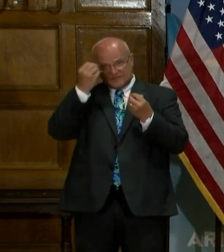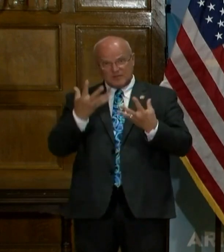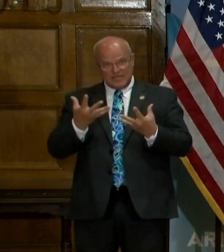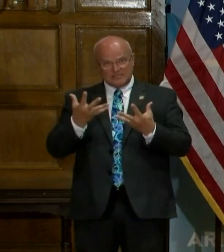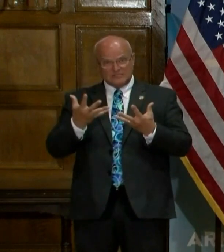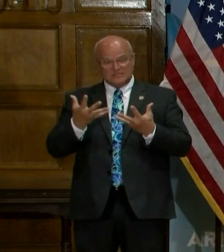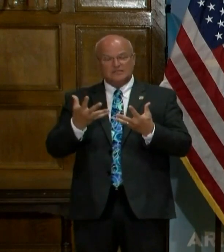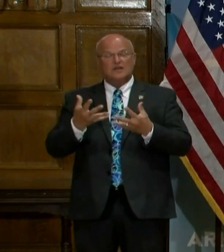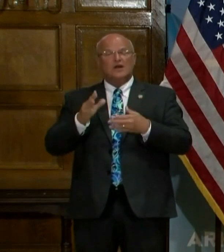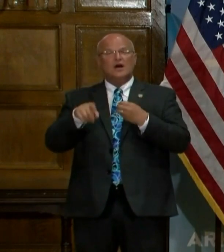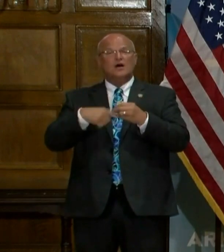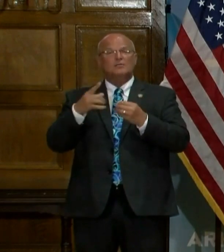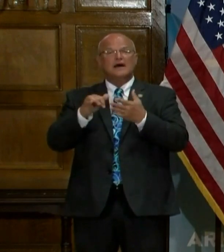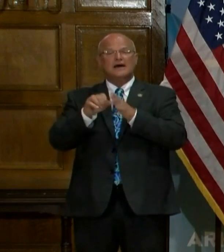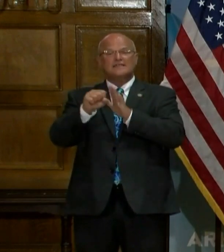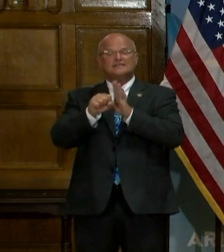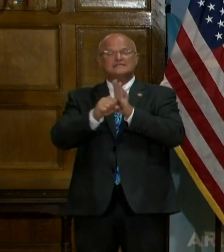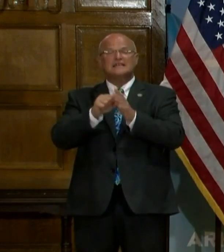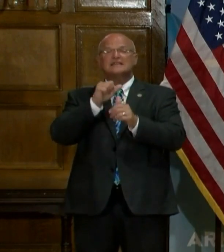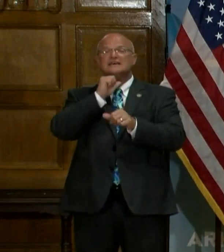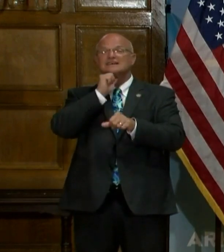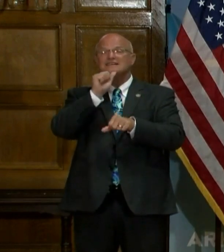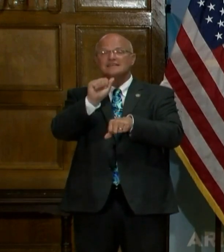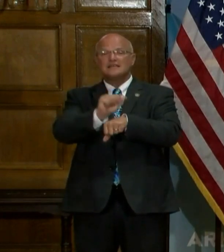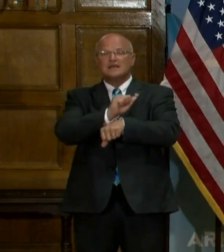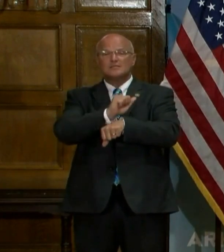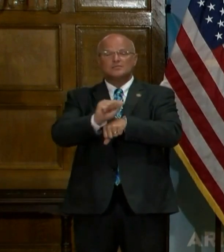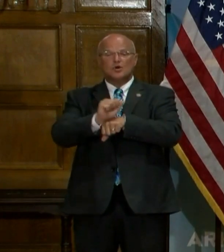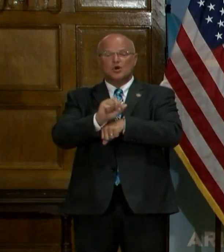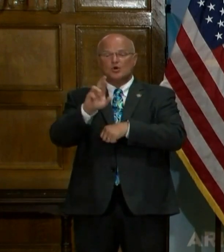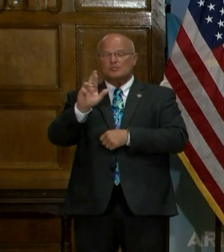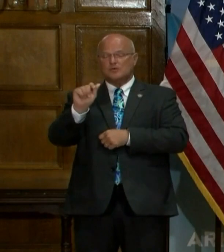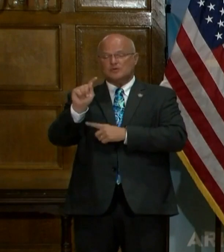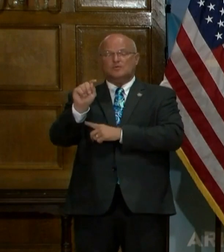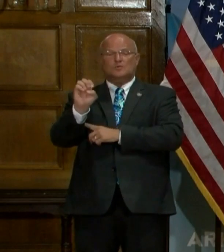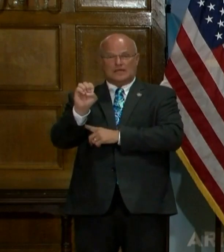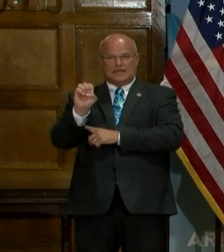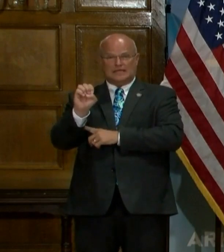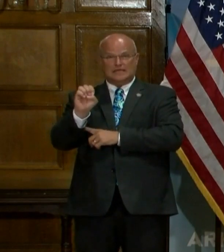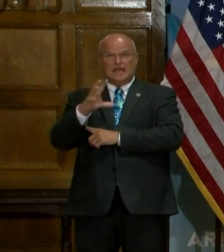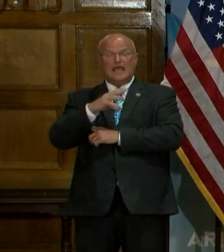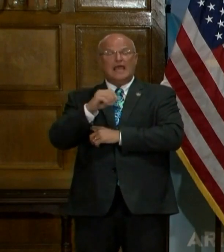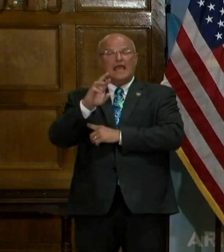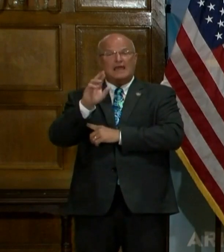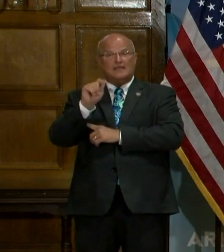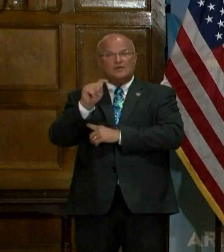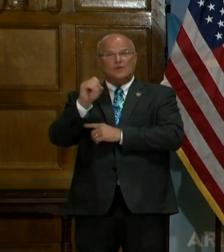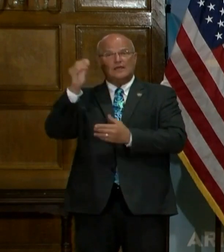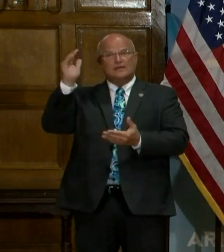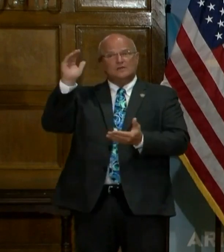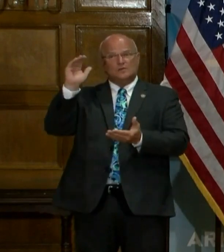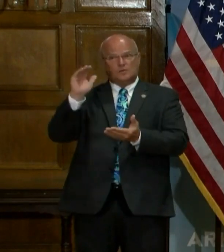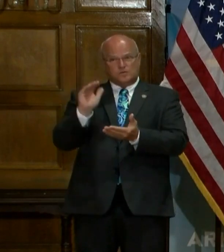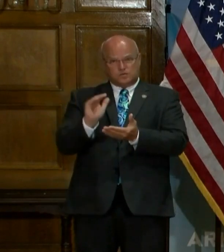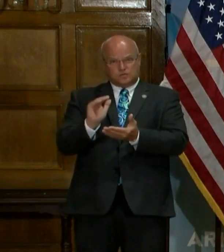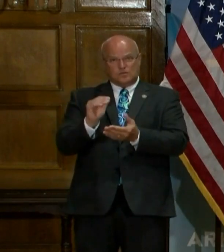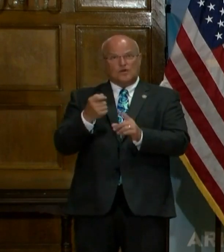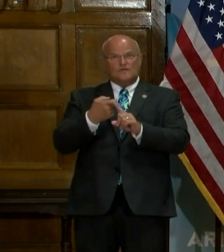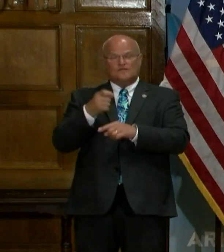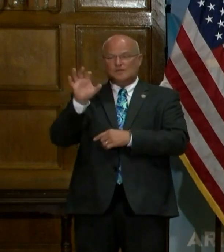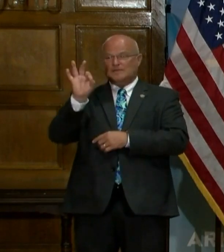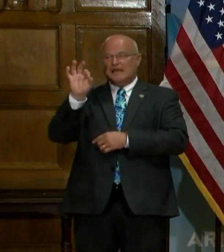released today on the state unemployment rate. And the state unemployment rate has declined again